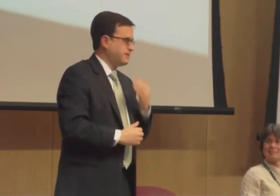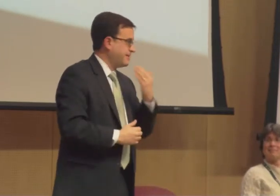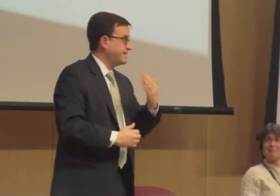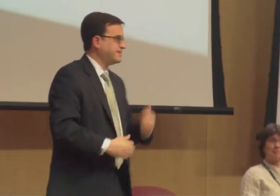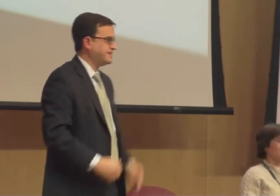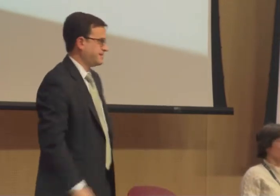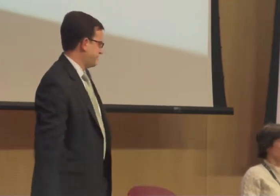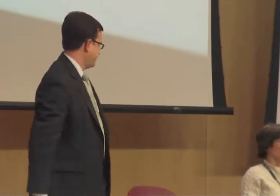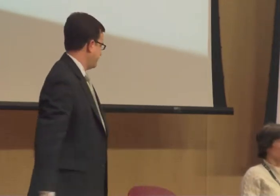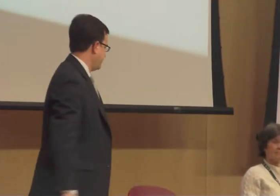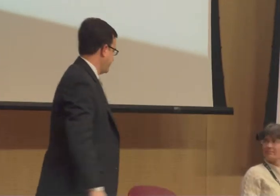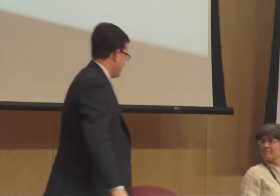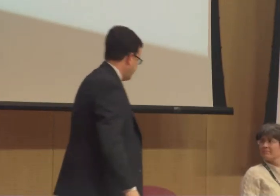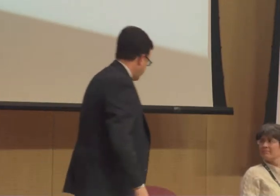Thanks.